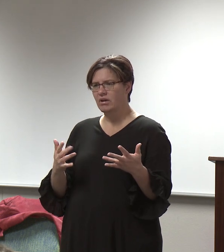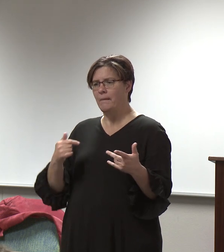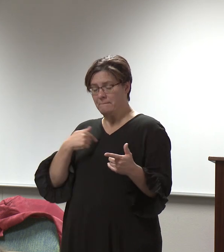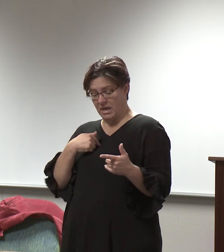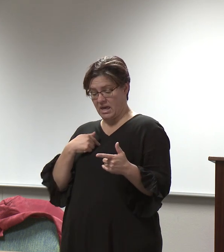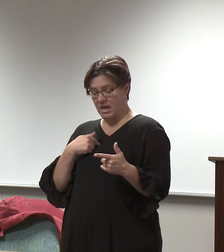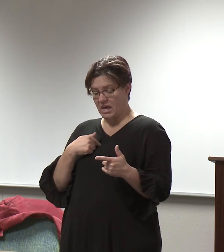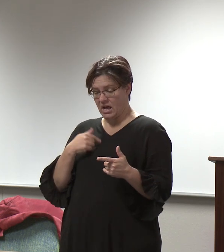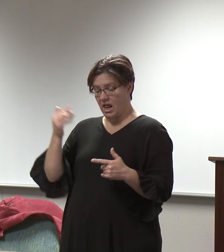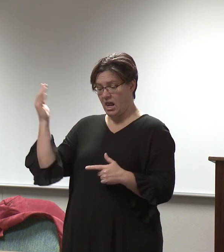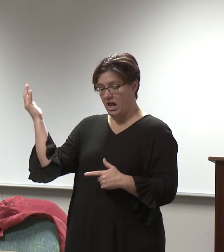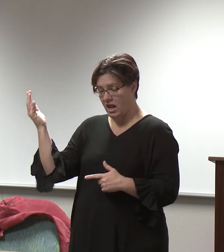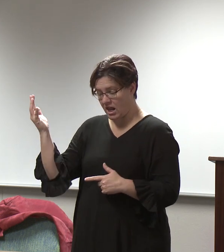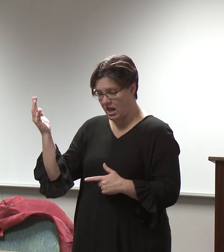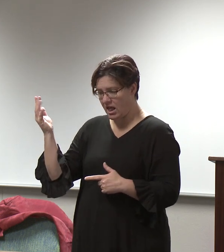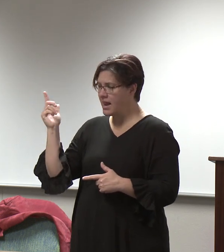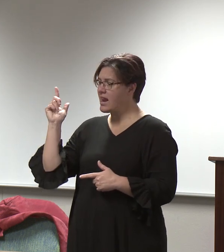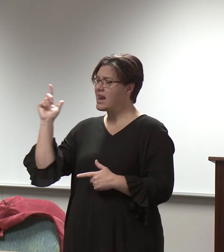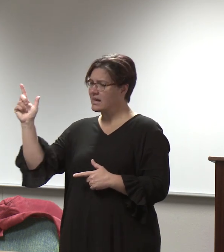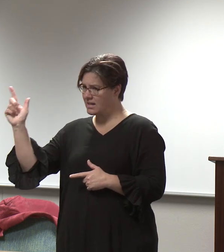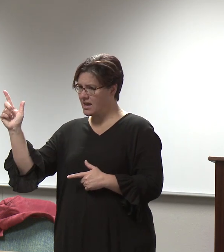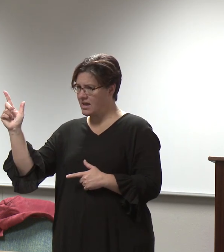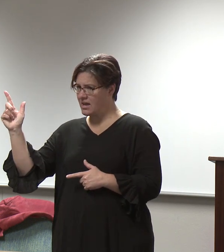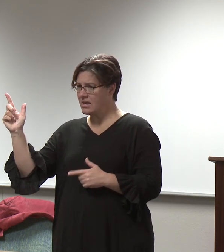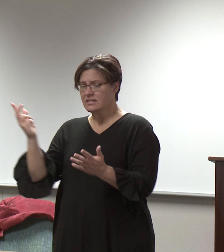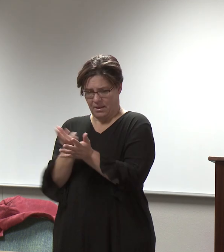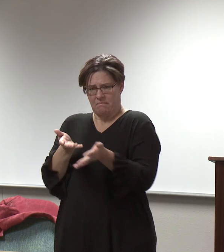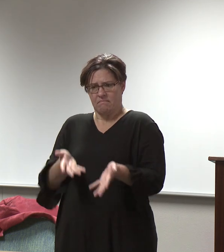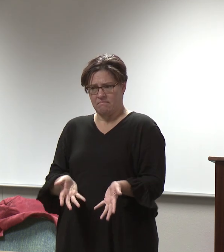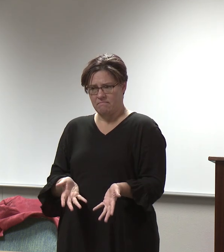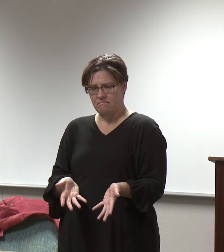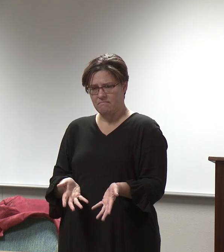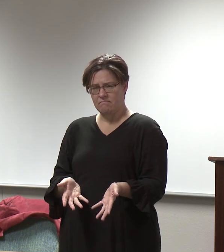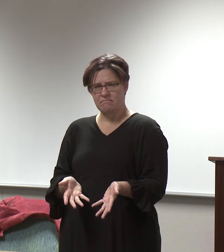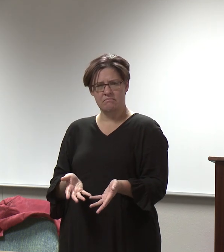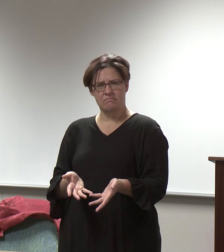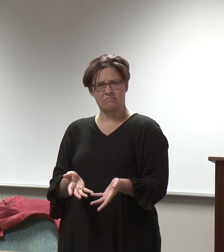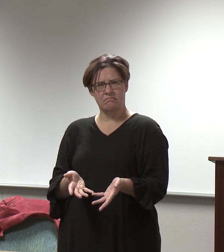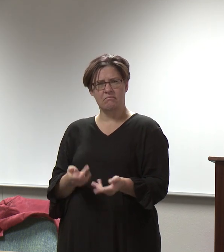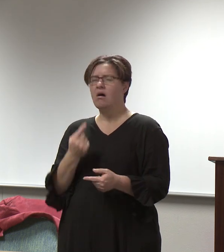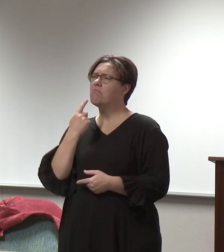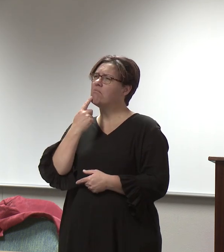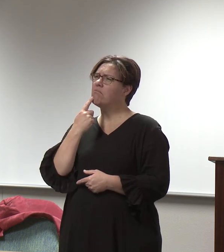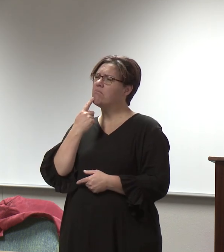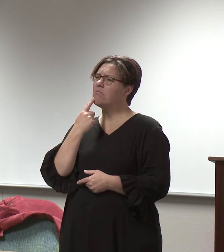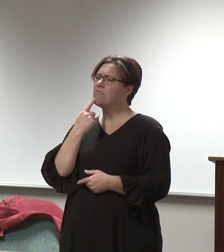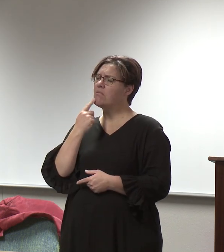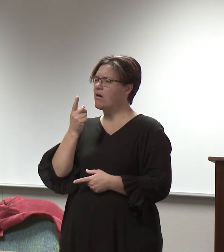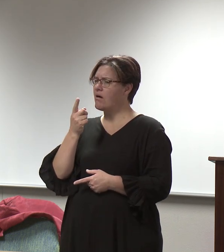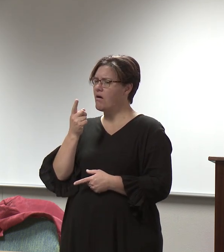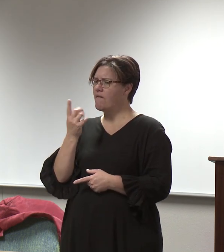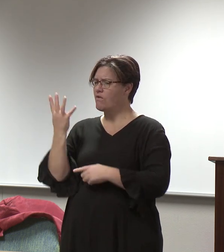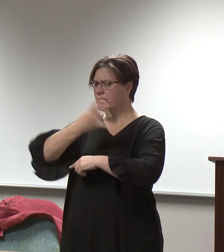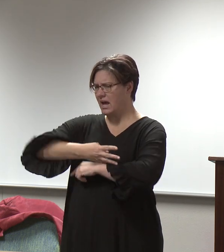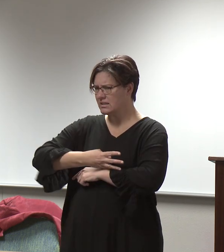going to give a talk later on this week here, in fact, I'll be giving in these next